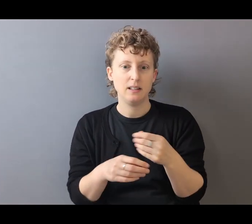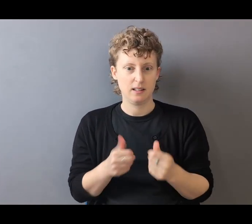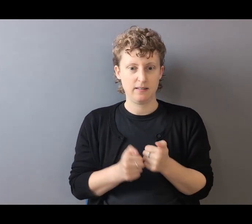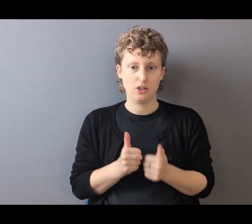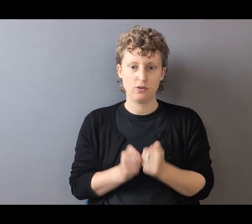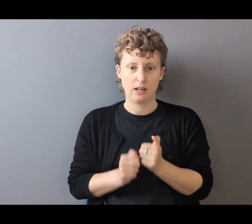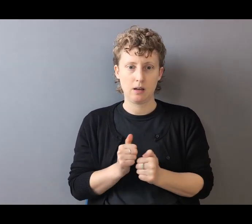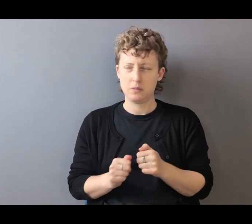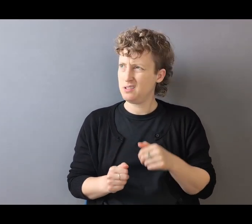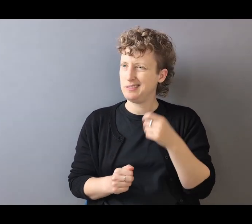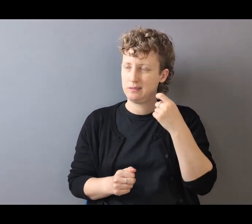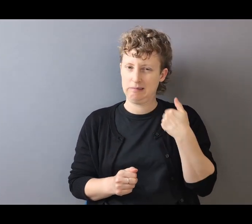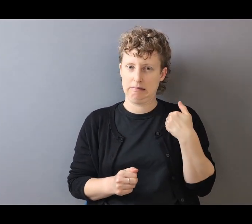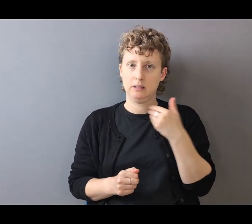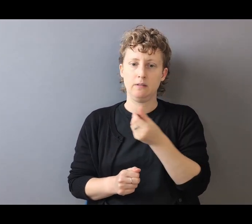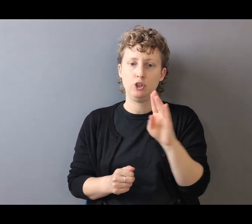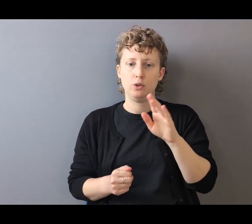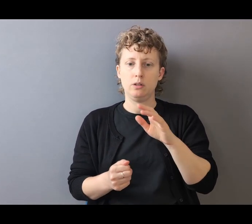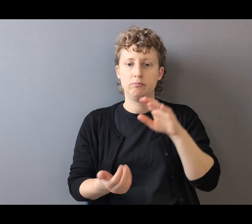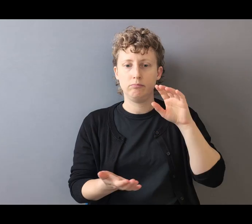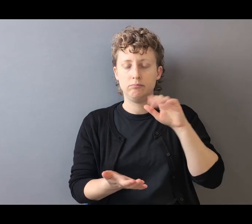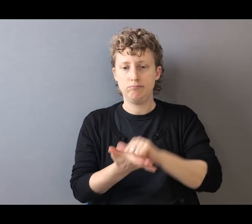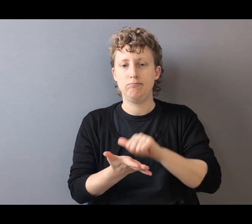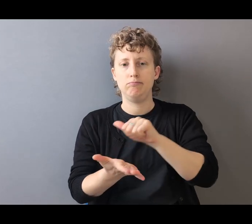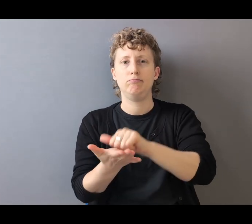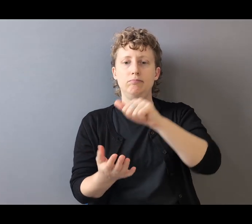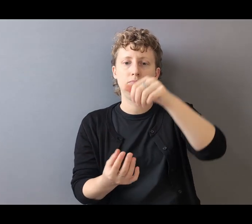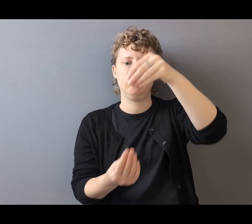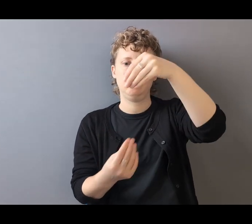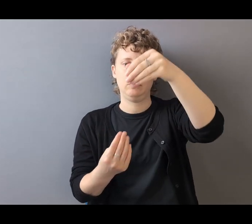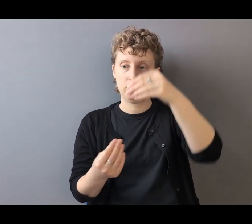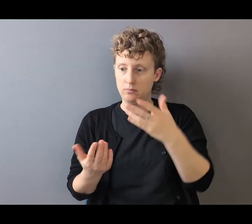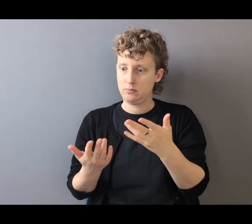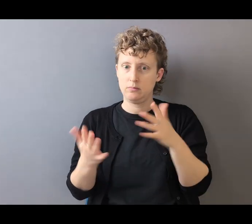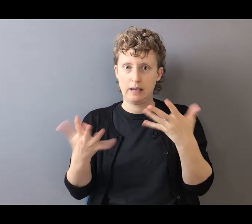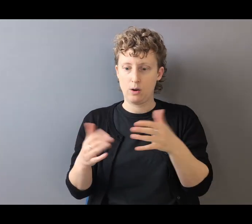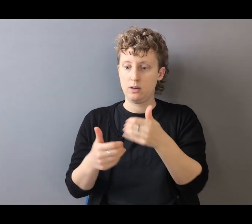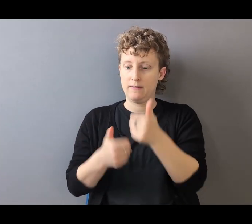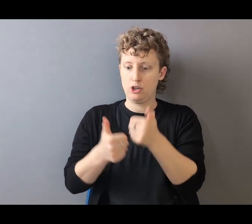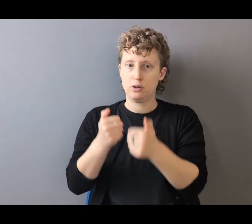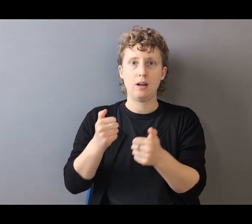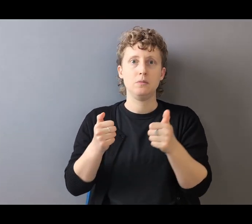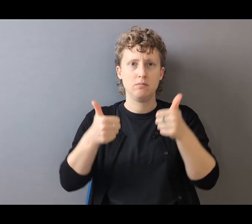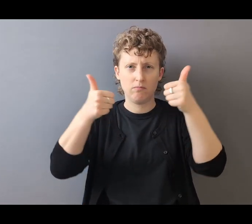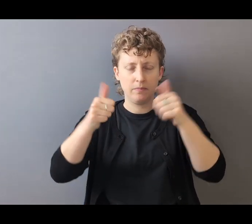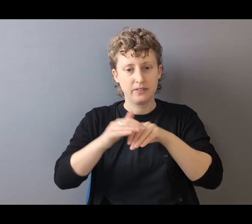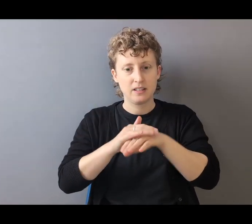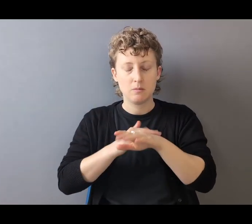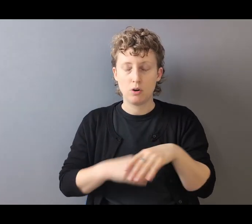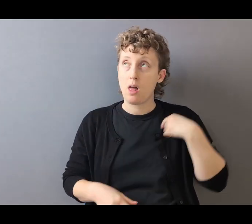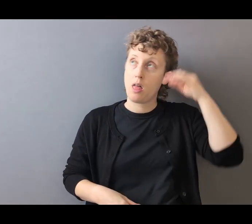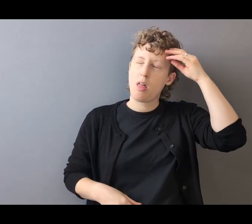papers recently about accessibility on video games. This was something that while I was thinking about this, it already happened. So that's great that